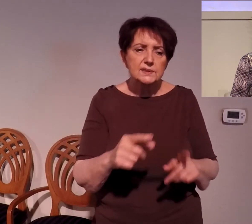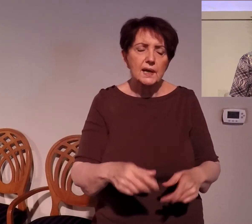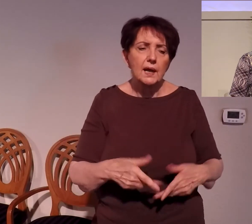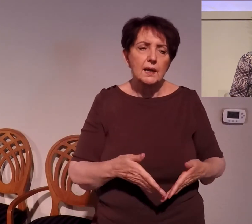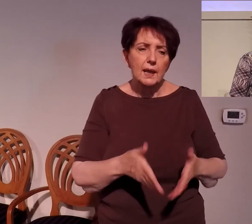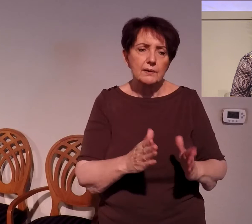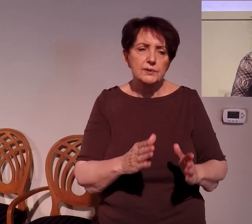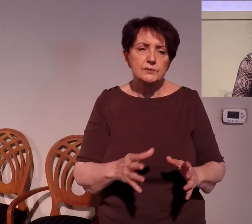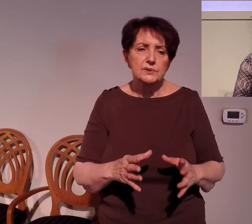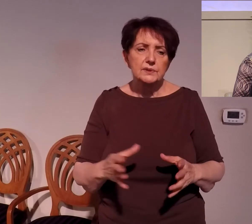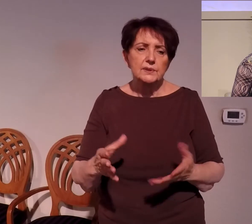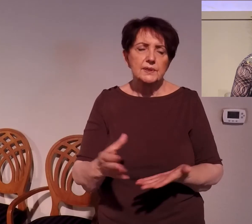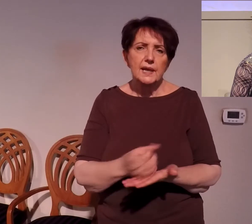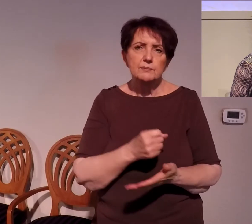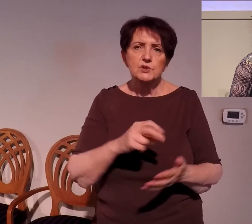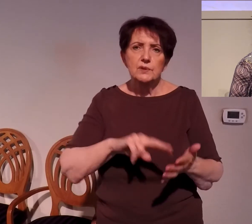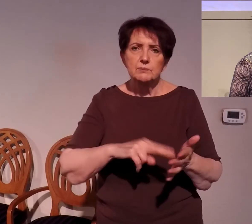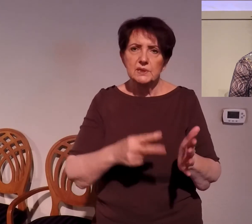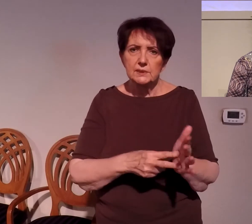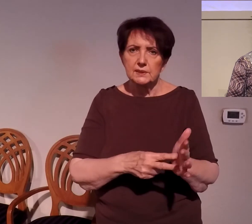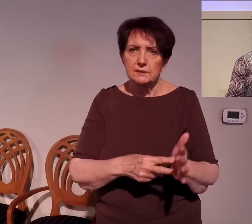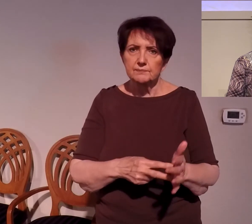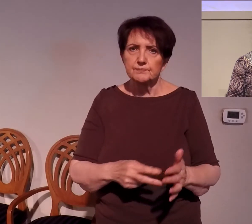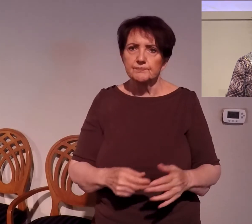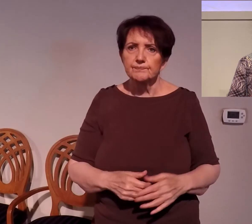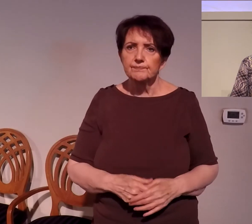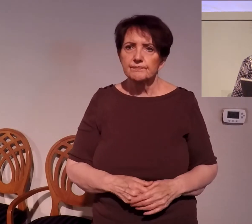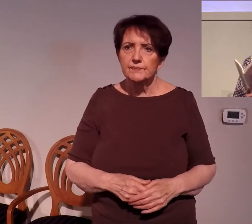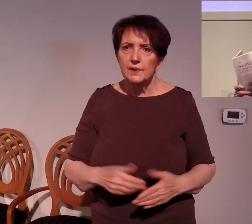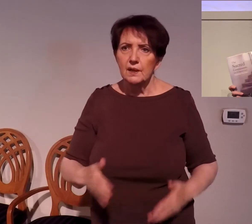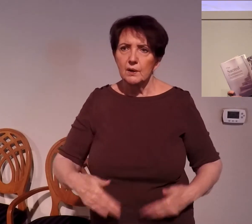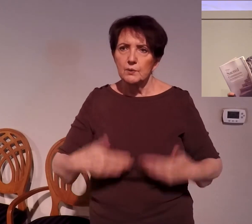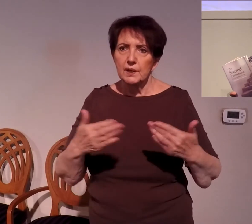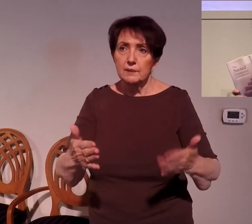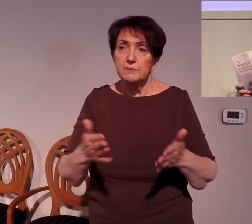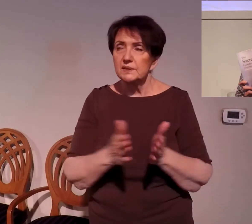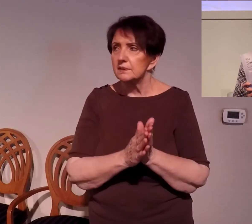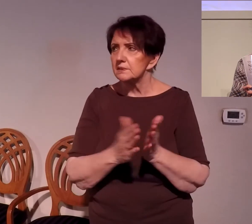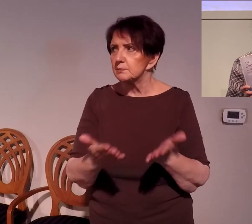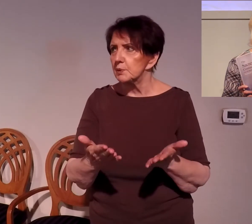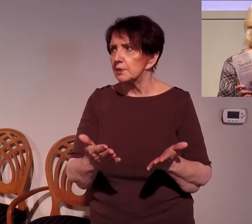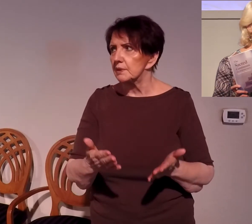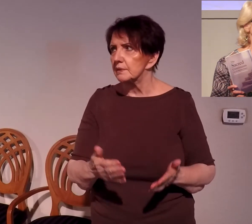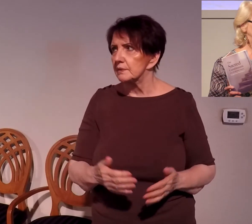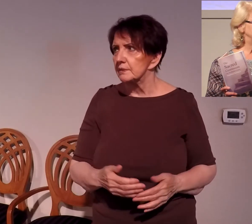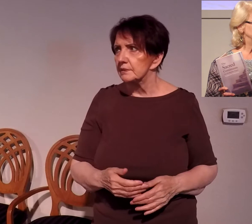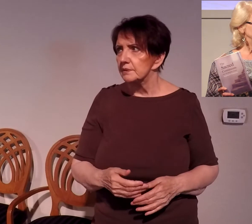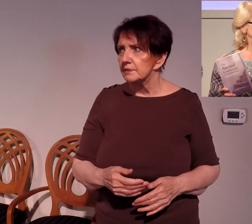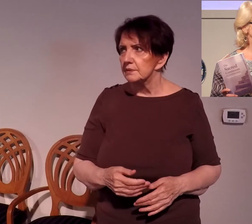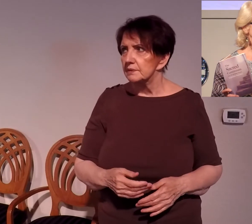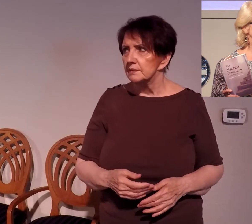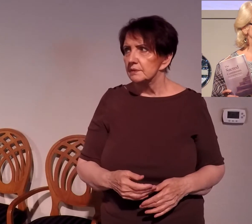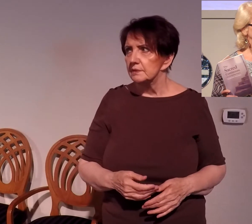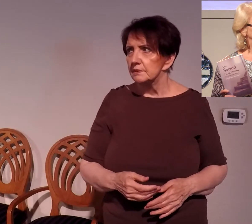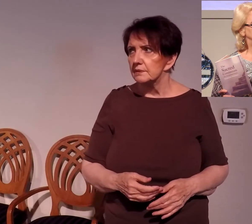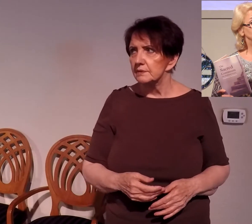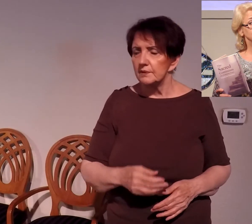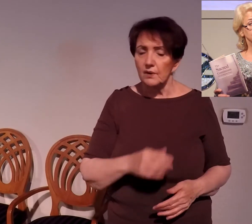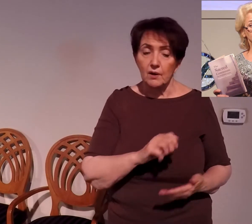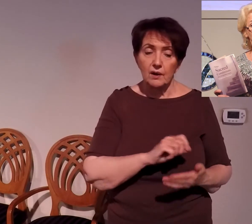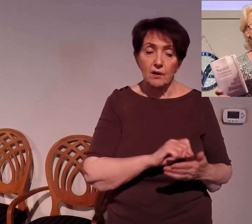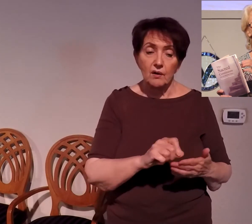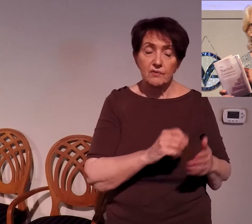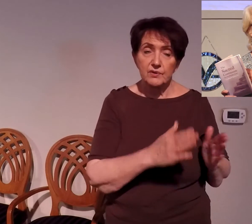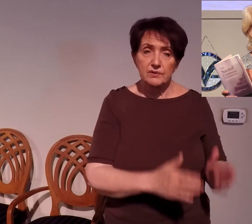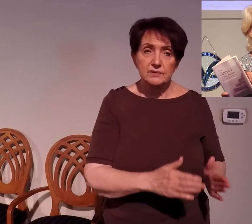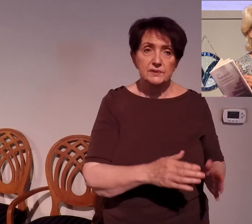capture it. I cannot highly recommend this book enough that we're reading. She's going to talk about each of the steps of treatment, and then she's